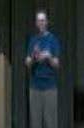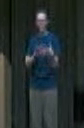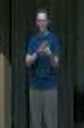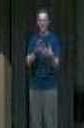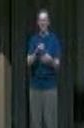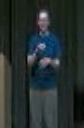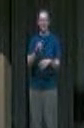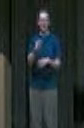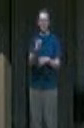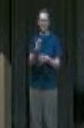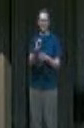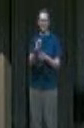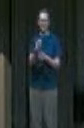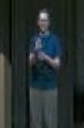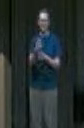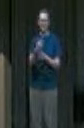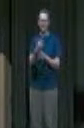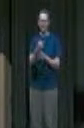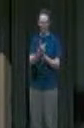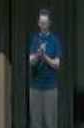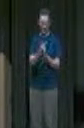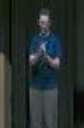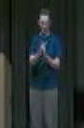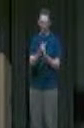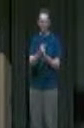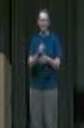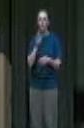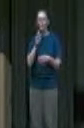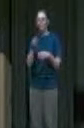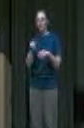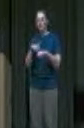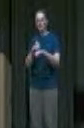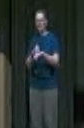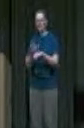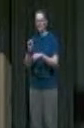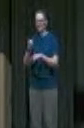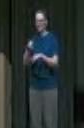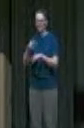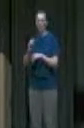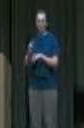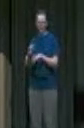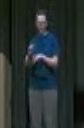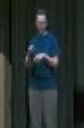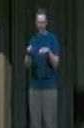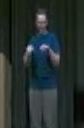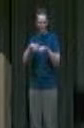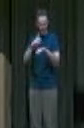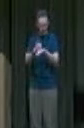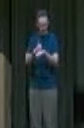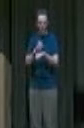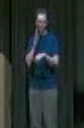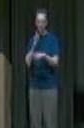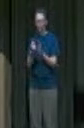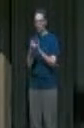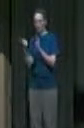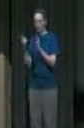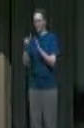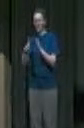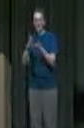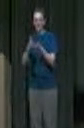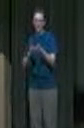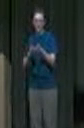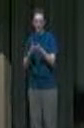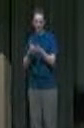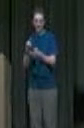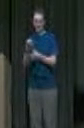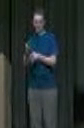mix of notching. So we'll be notching the dam, we'll be placing the siphons, we'll be removing that portion of the